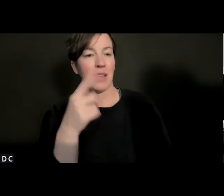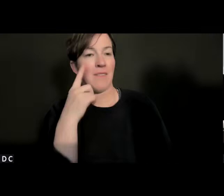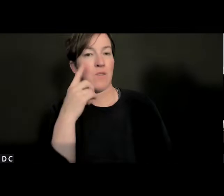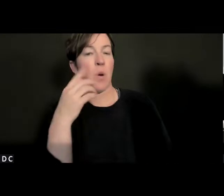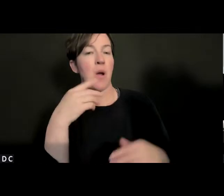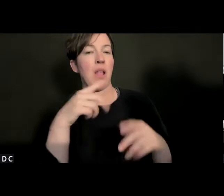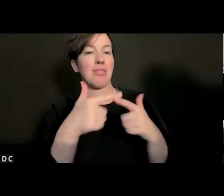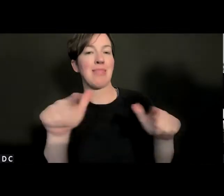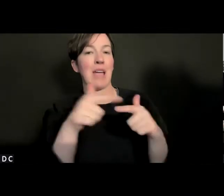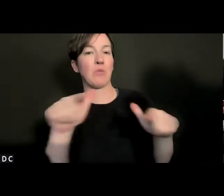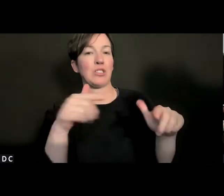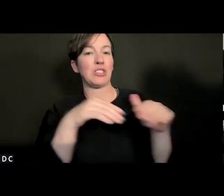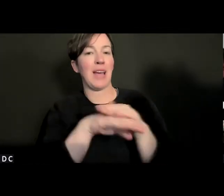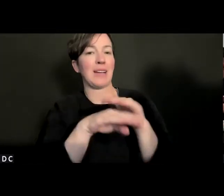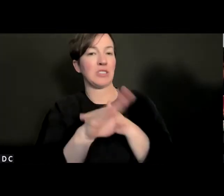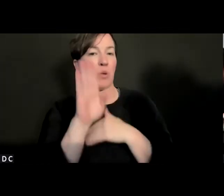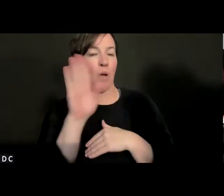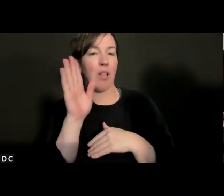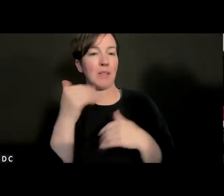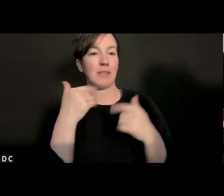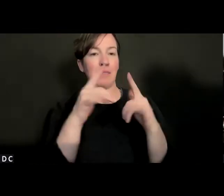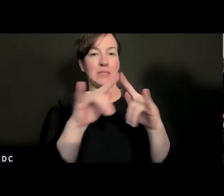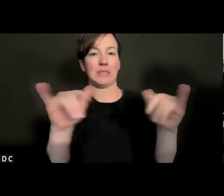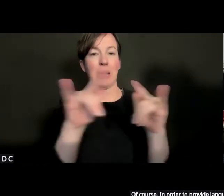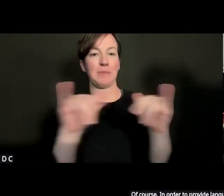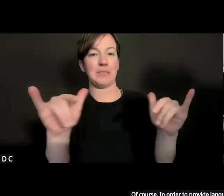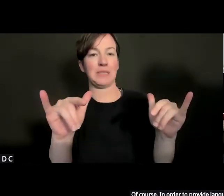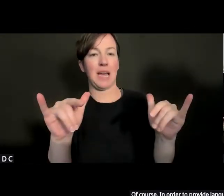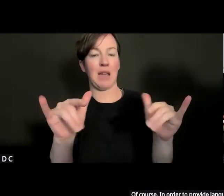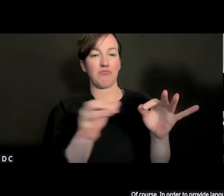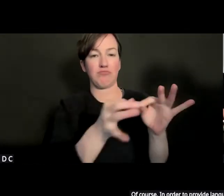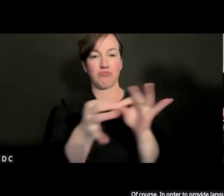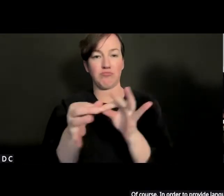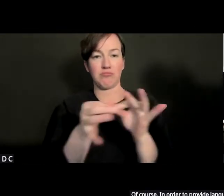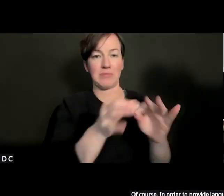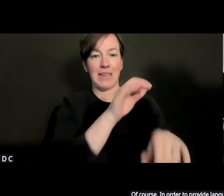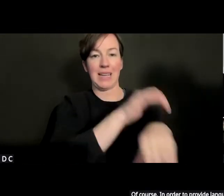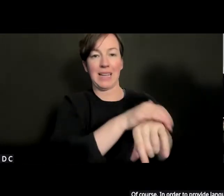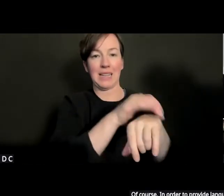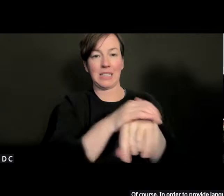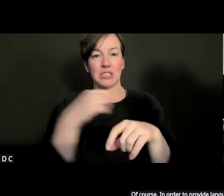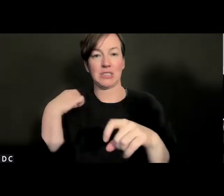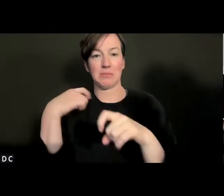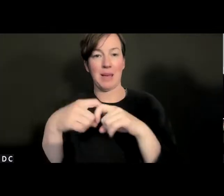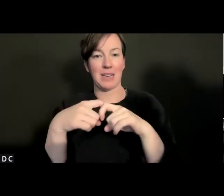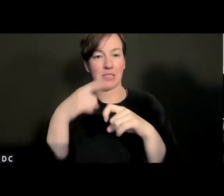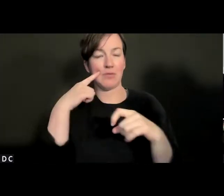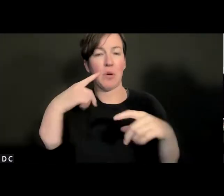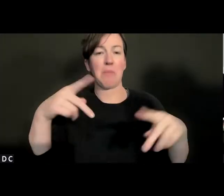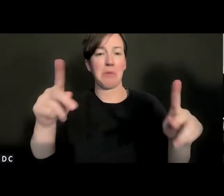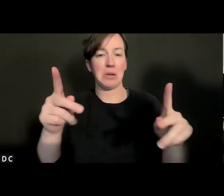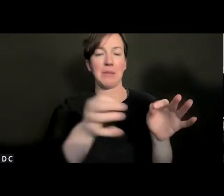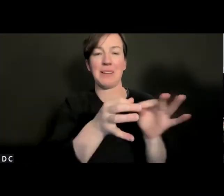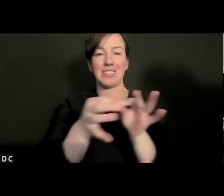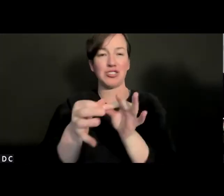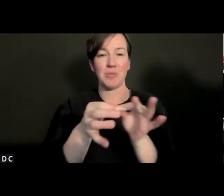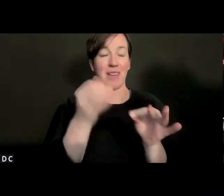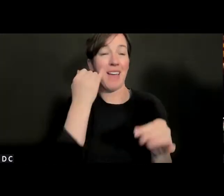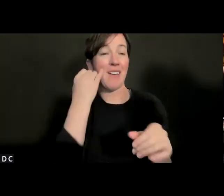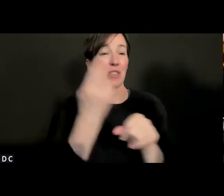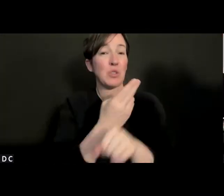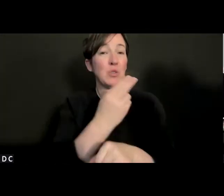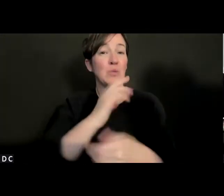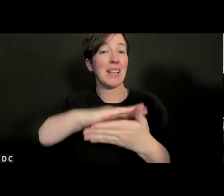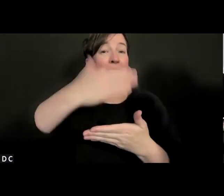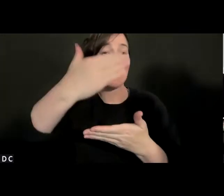access, this meeting will have simultaneous interpretation in English and Spanish. To enable the interpretation, if you are using your laptop